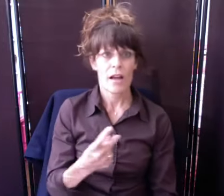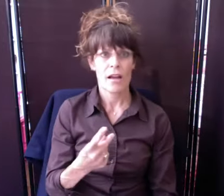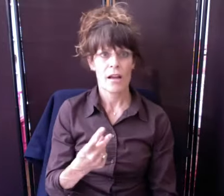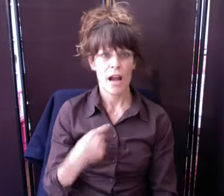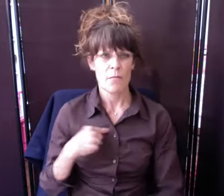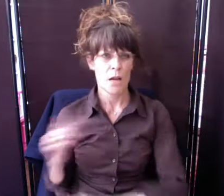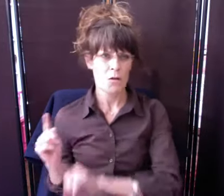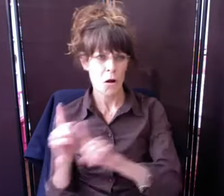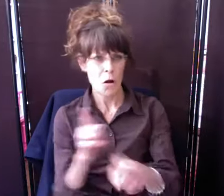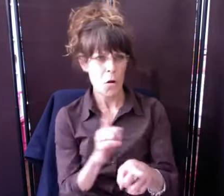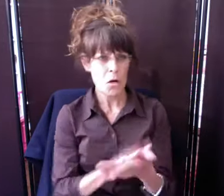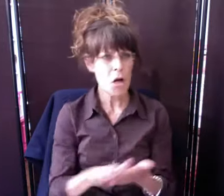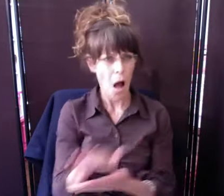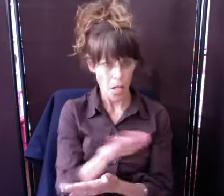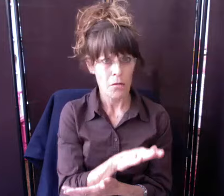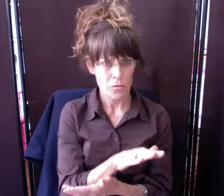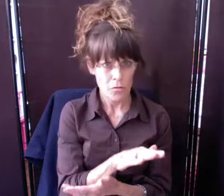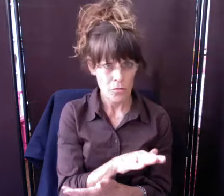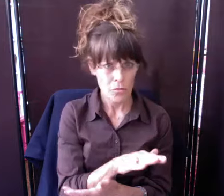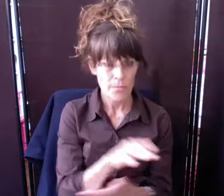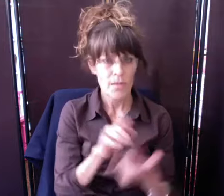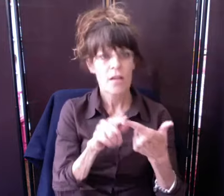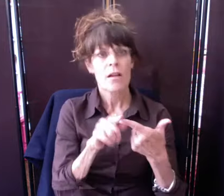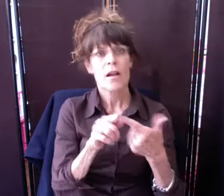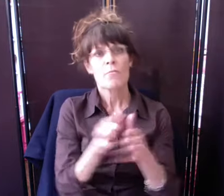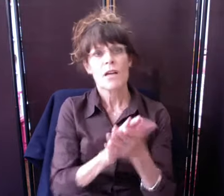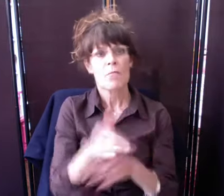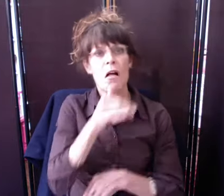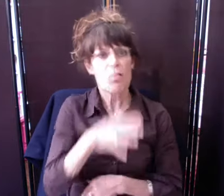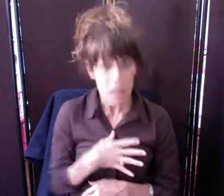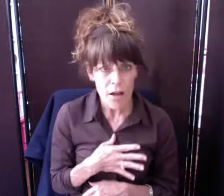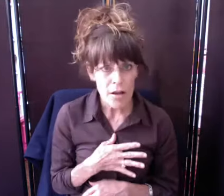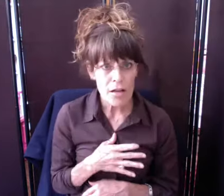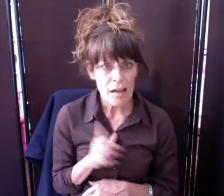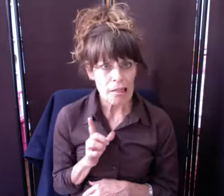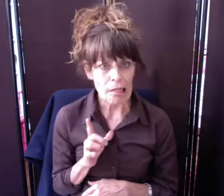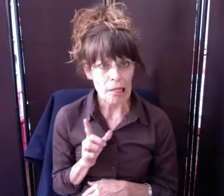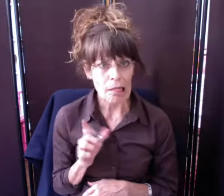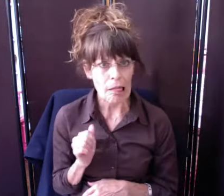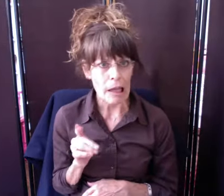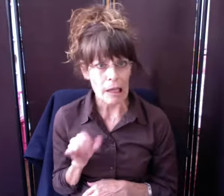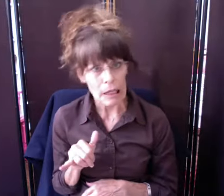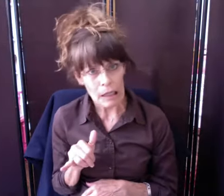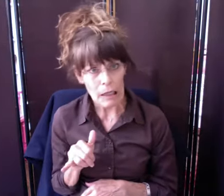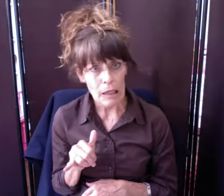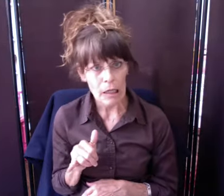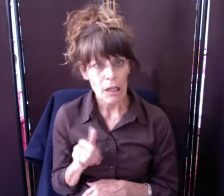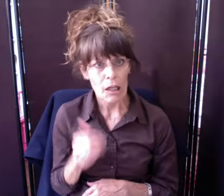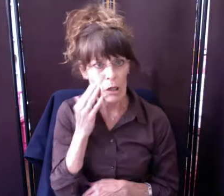college. I'm going to become a lady. I had ladies in my family. I knew what ladies looked like. They wore Chanel suits and drove Mercedes.